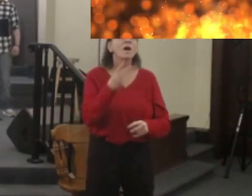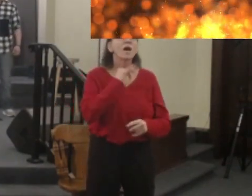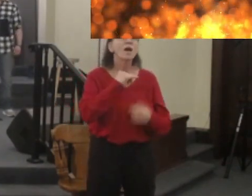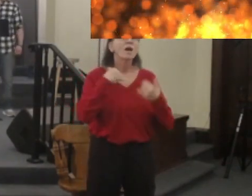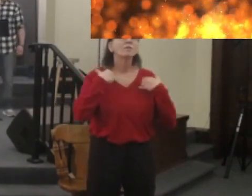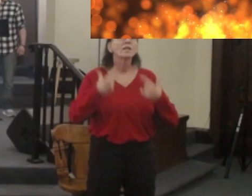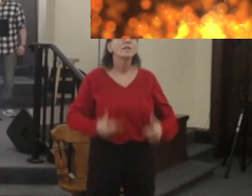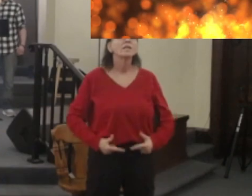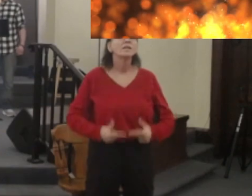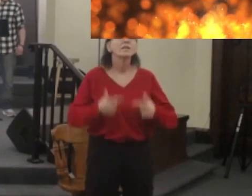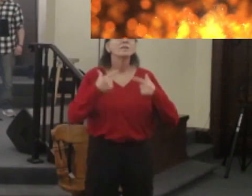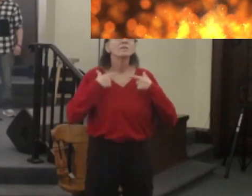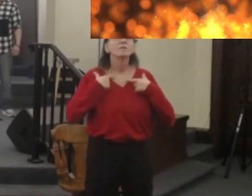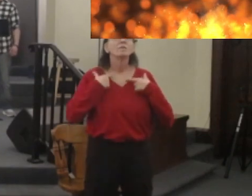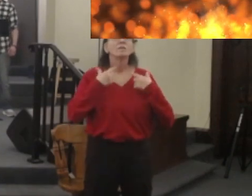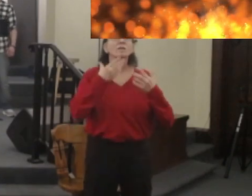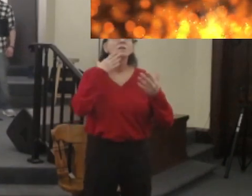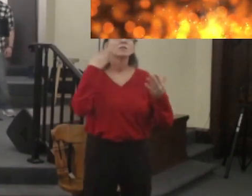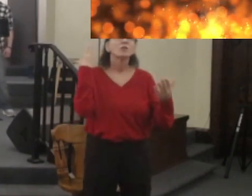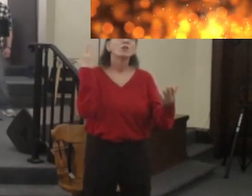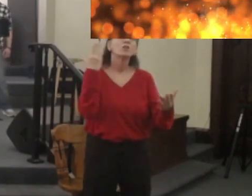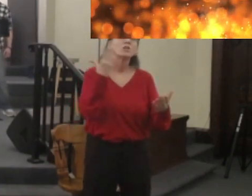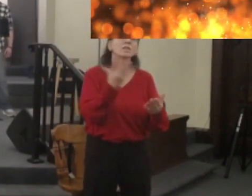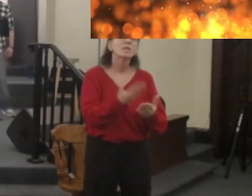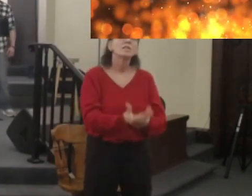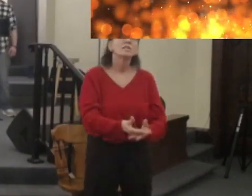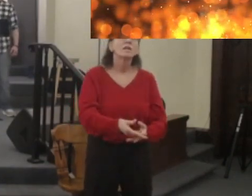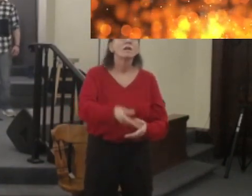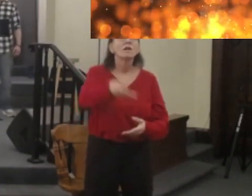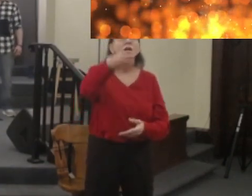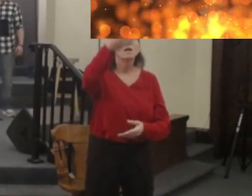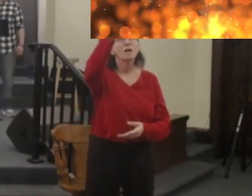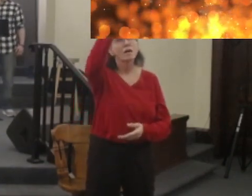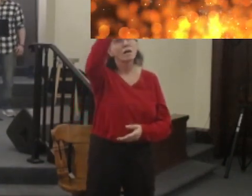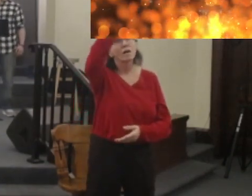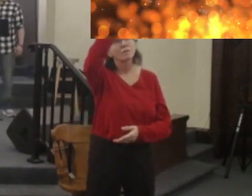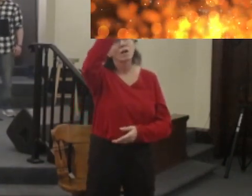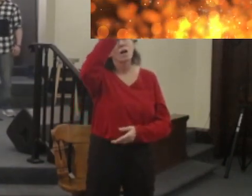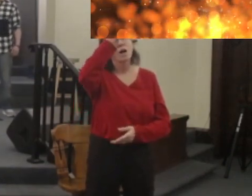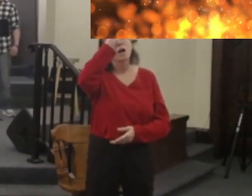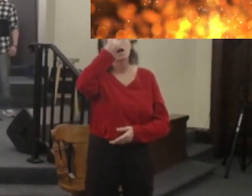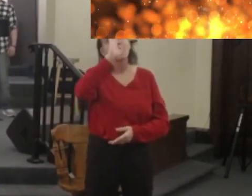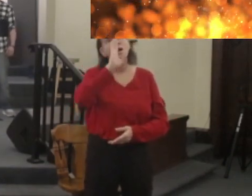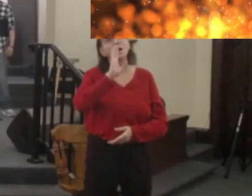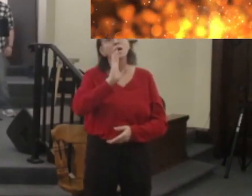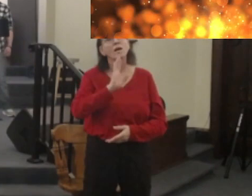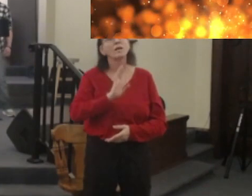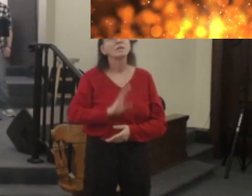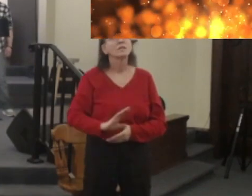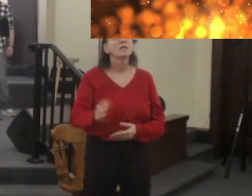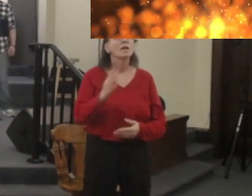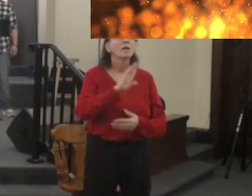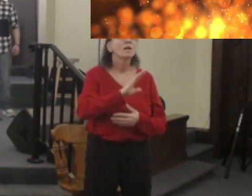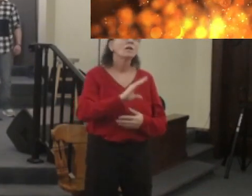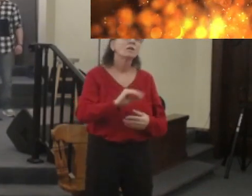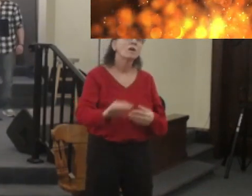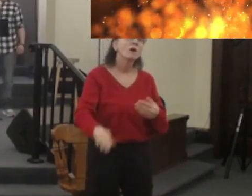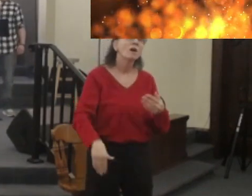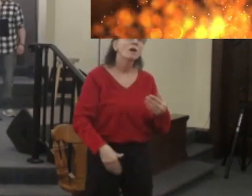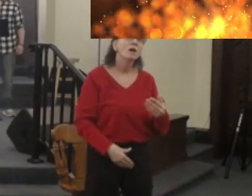I have lived in the goodness of God.